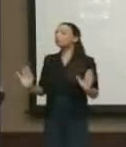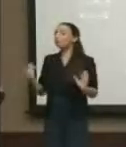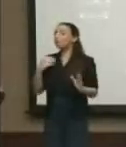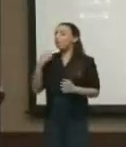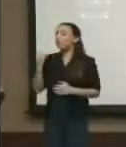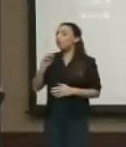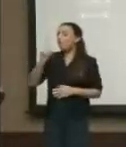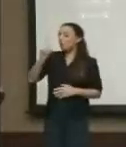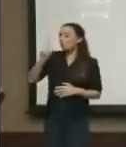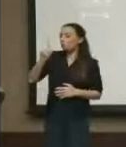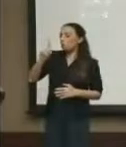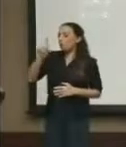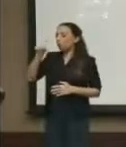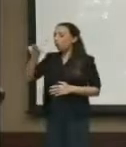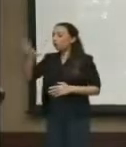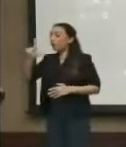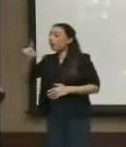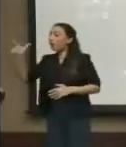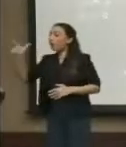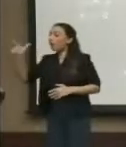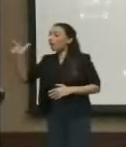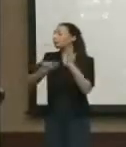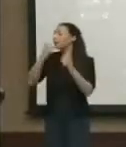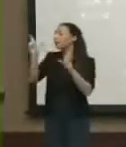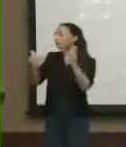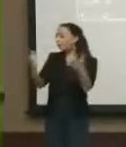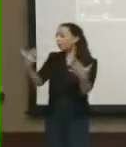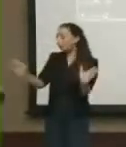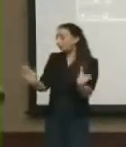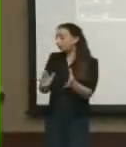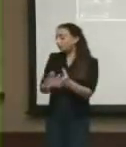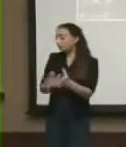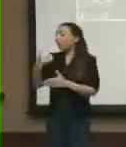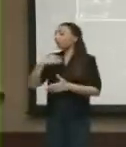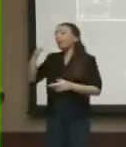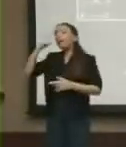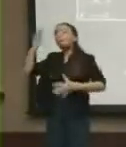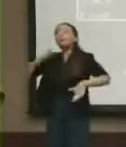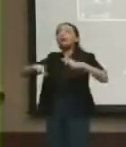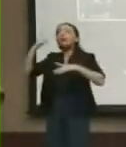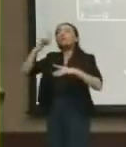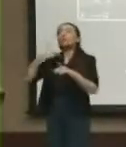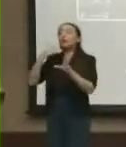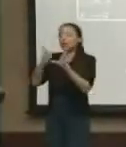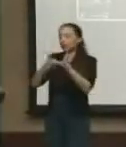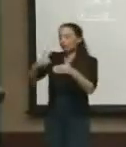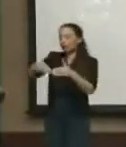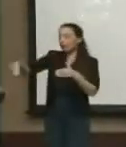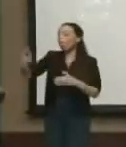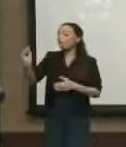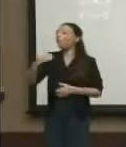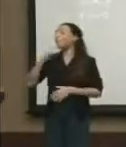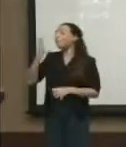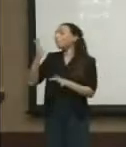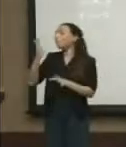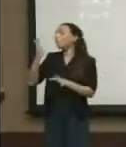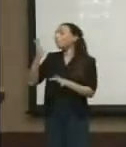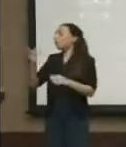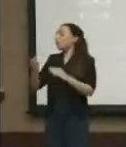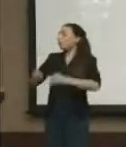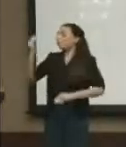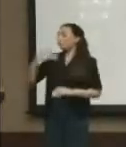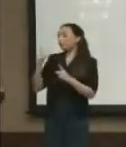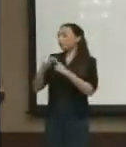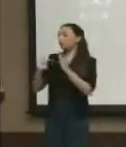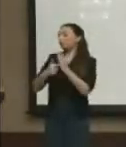1.5 lakh people trained in the last 5 years. My attempt is in next 3 years, I should be doing about 5 lakh people, but it cannot be done